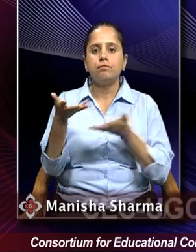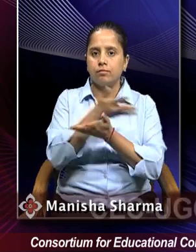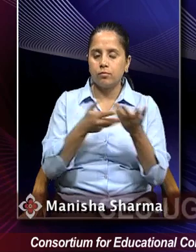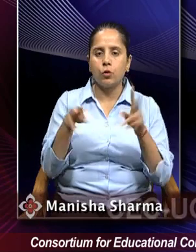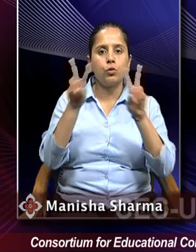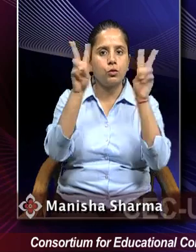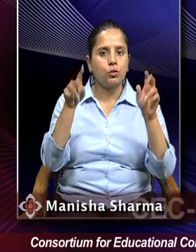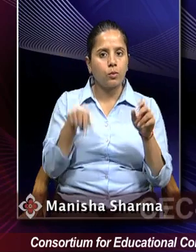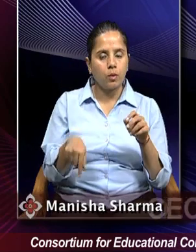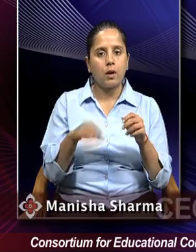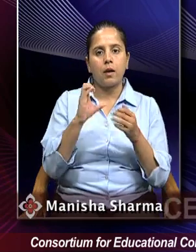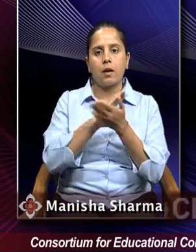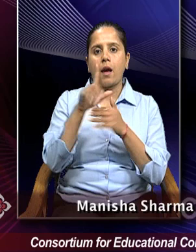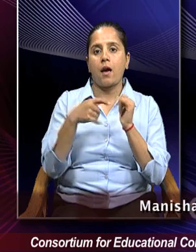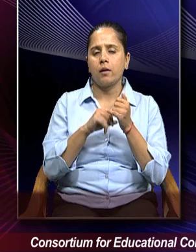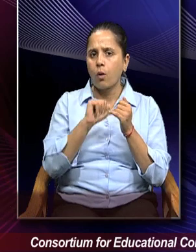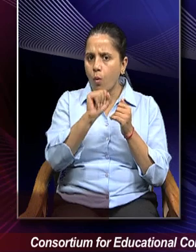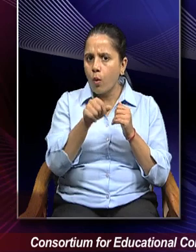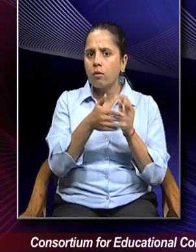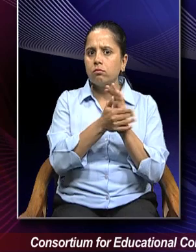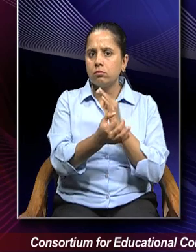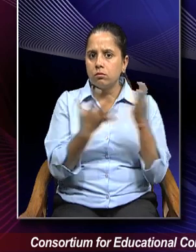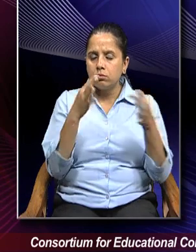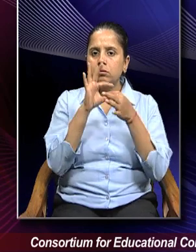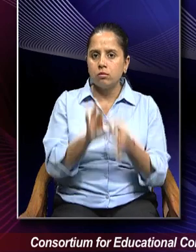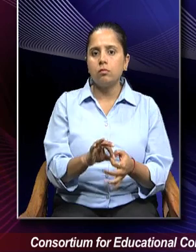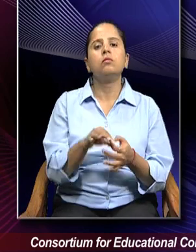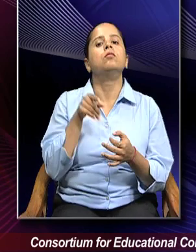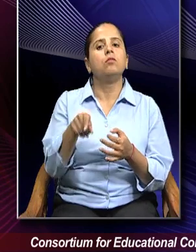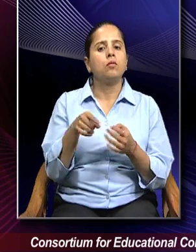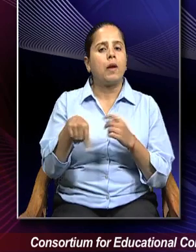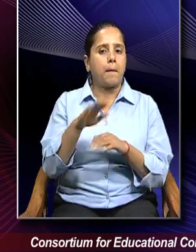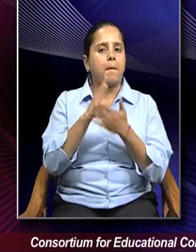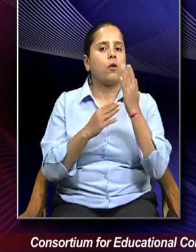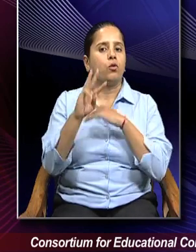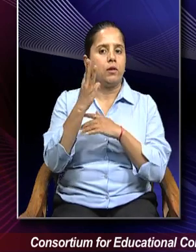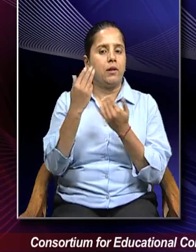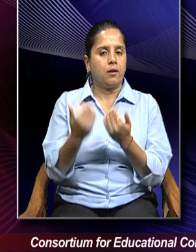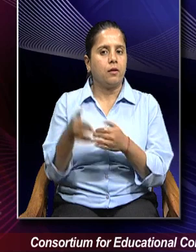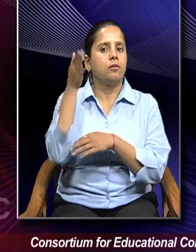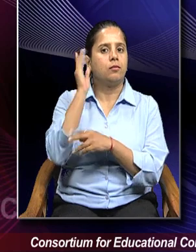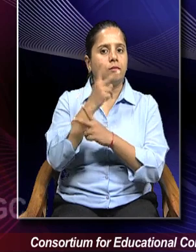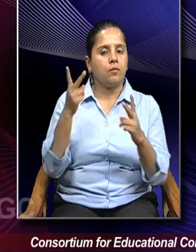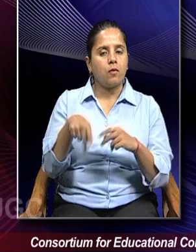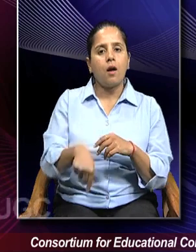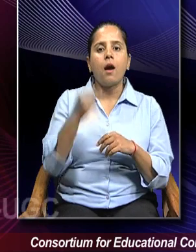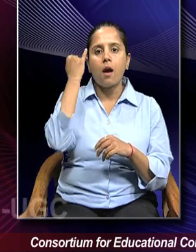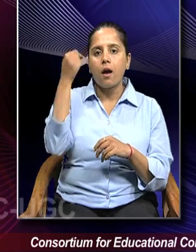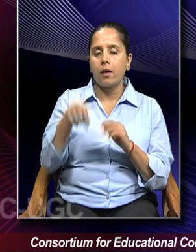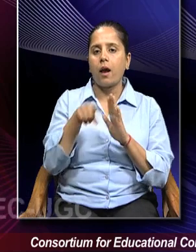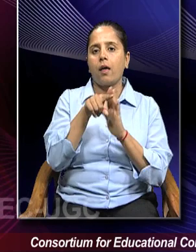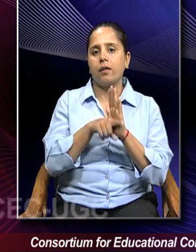the topic of character competence of the corporation. This is going to be part 3 of our lectures on this idea of